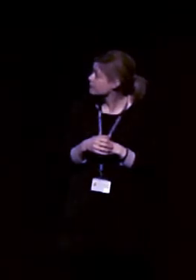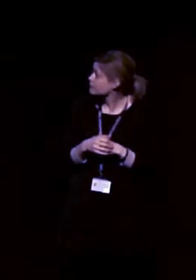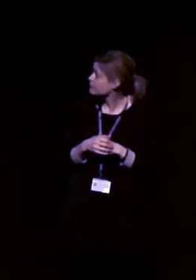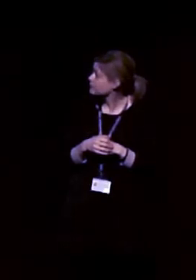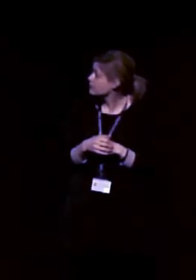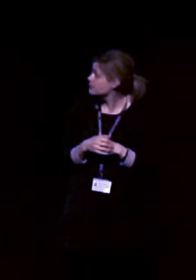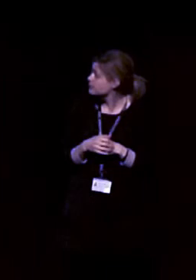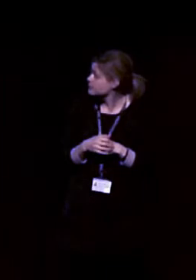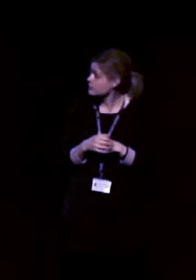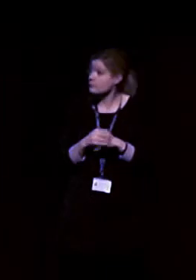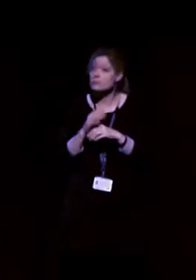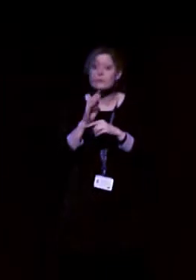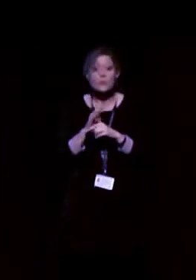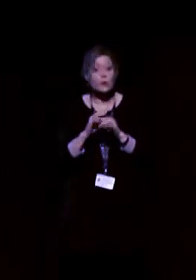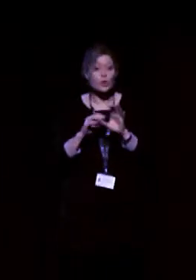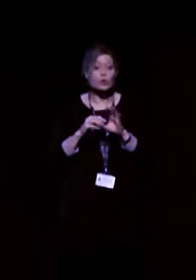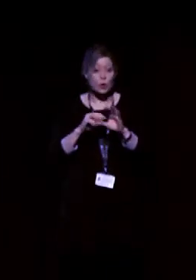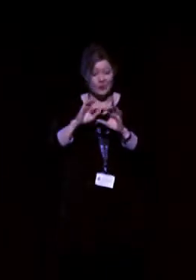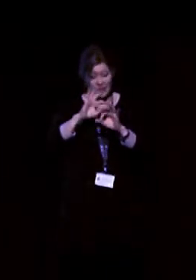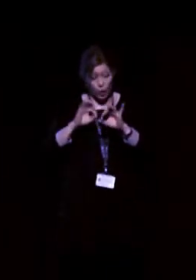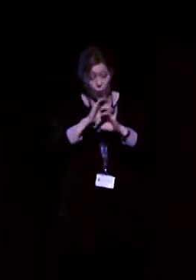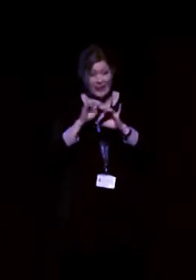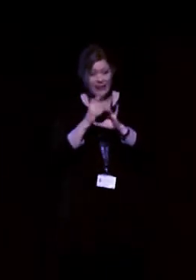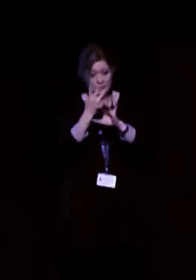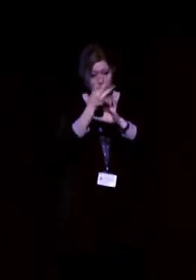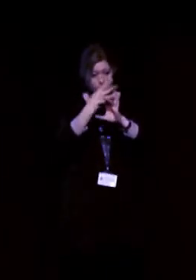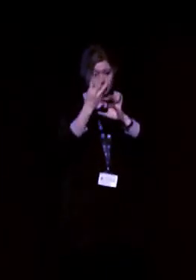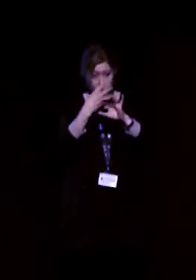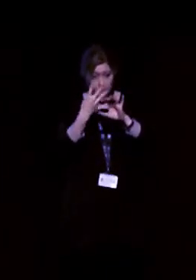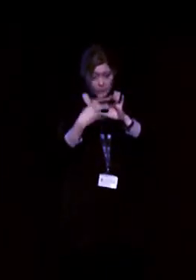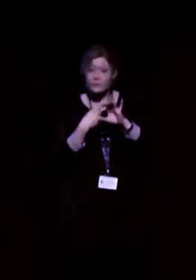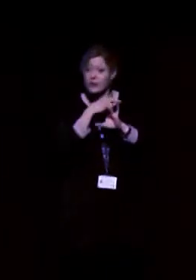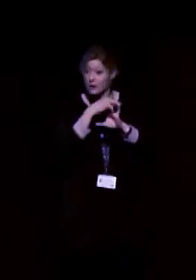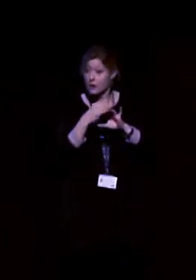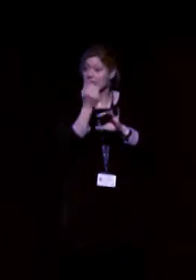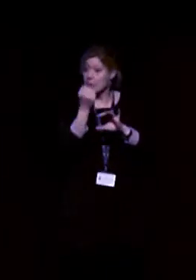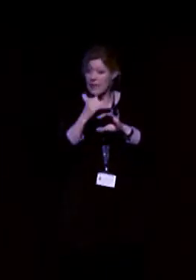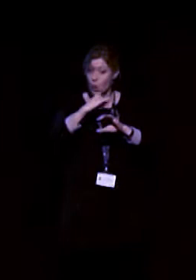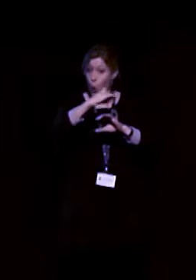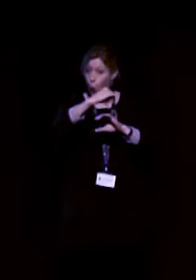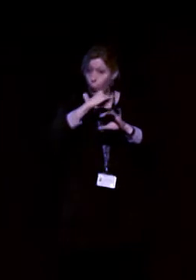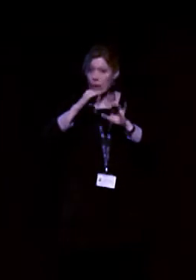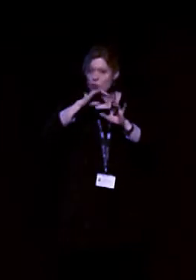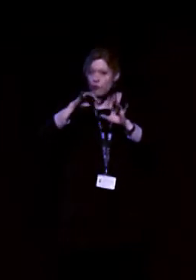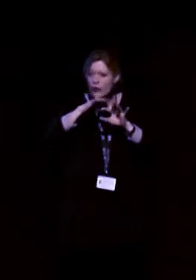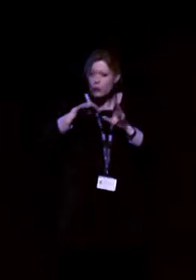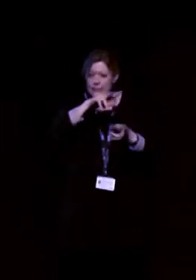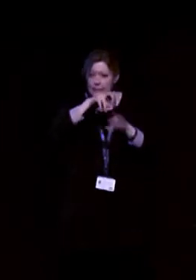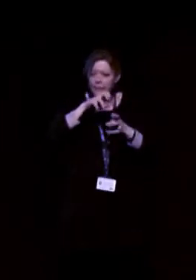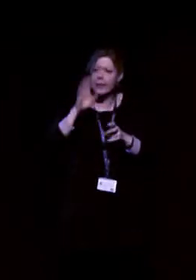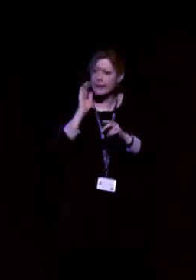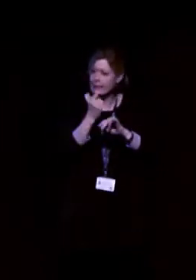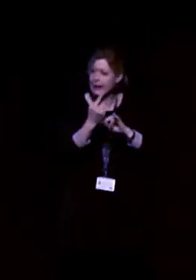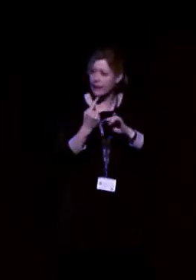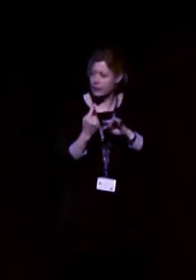that the orientation of the hair cells determines which frequency they hear. So there is a tonotopic arrangement, that is to say,